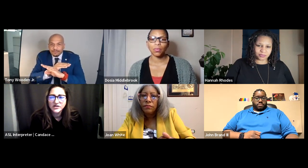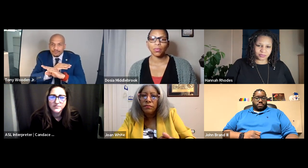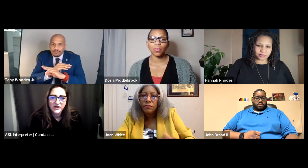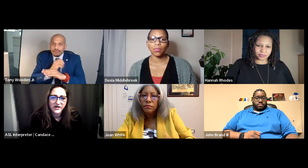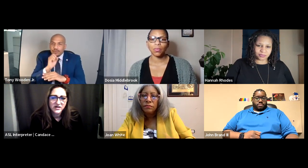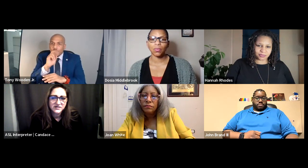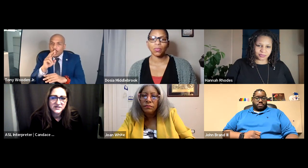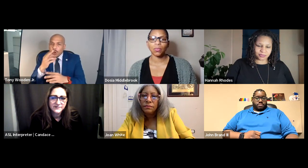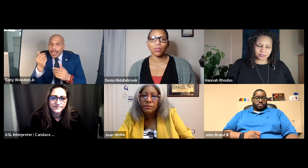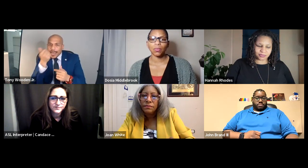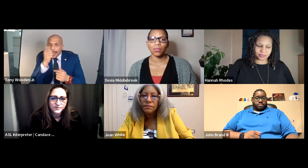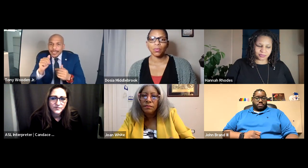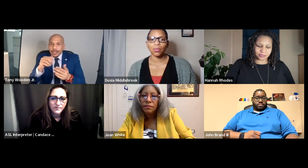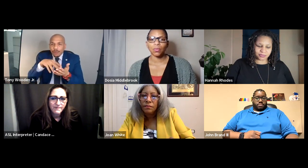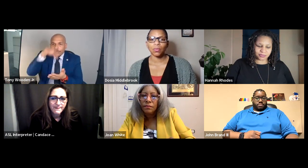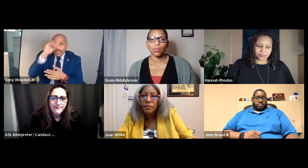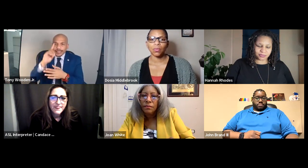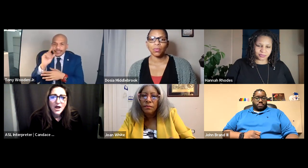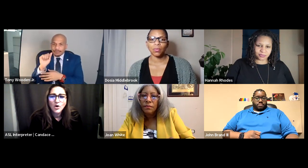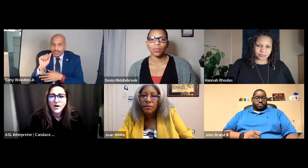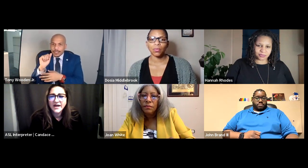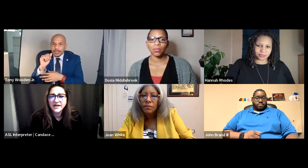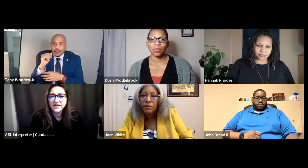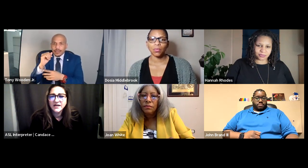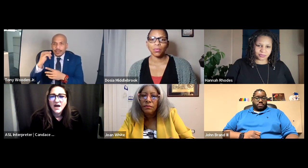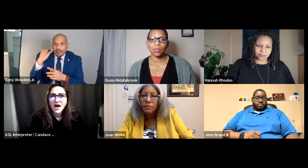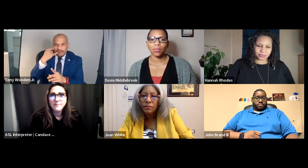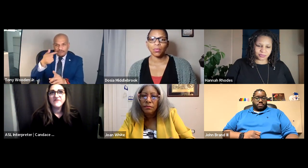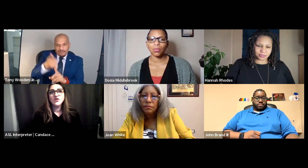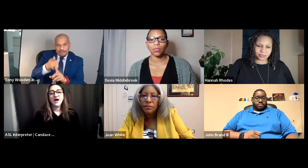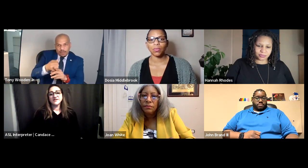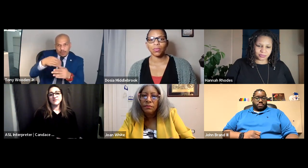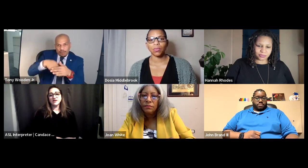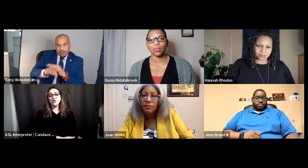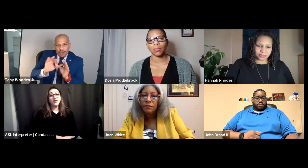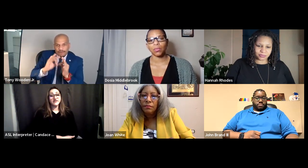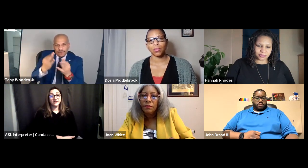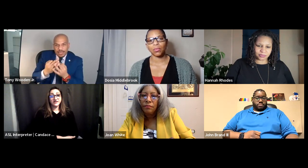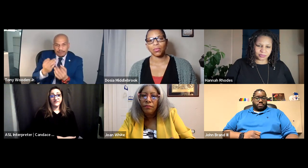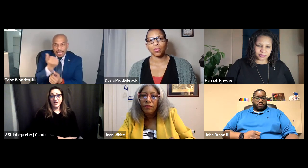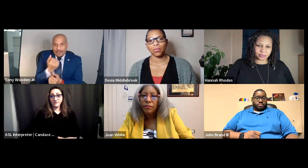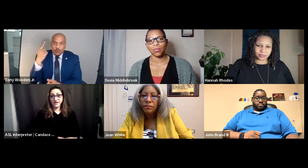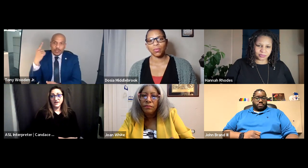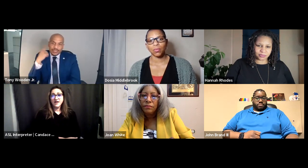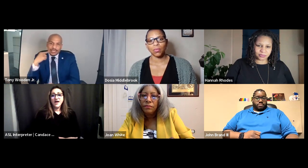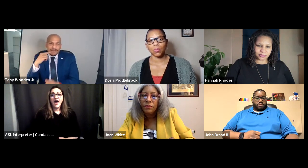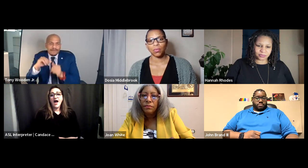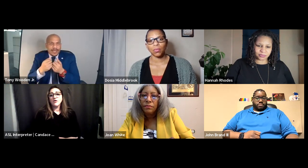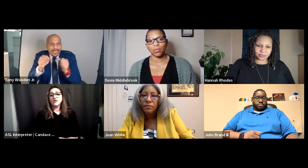language barriers? Or any, if you have somebody who is in a deaf family, how are you,